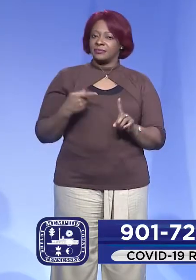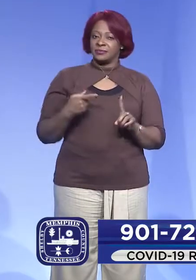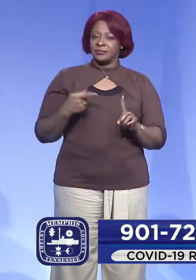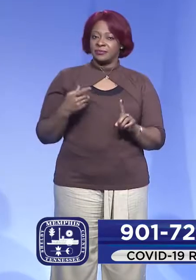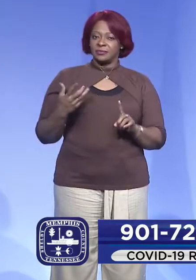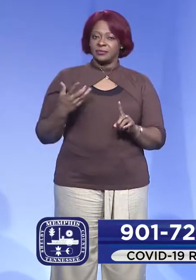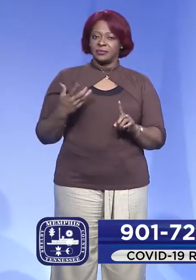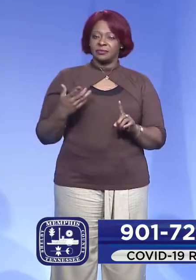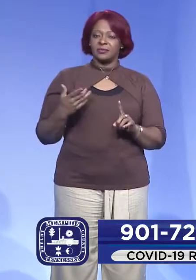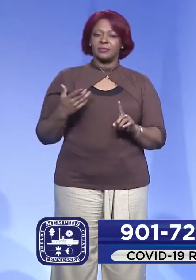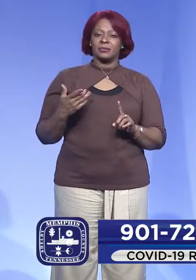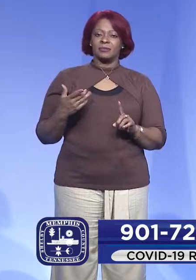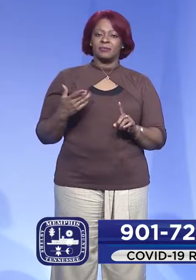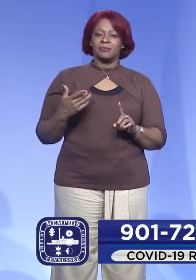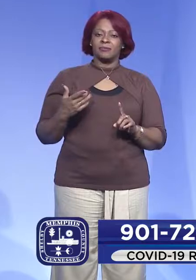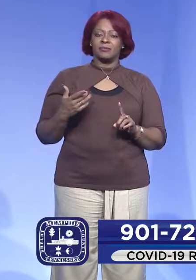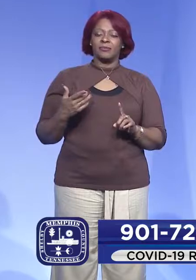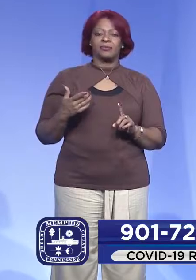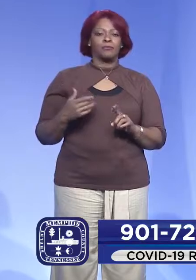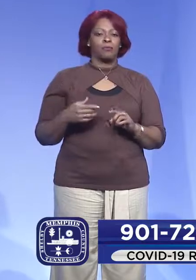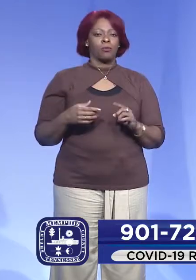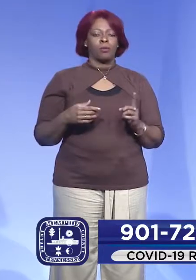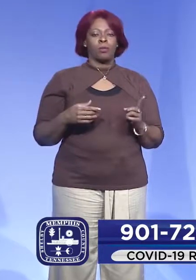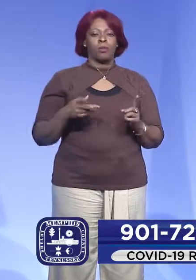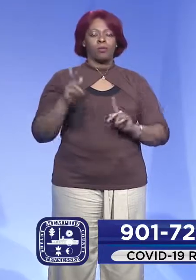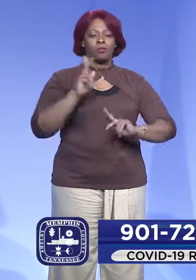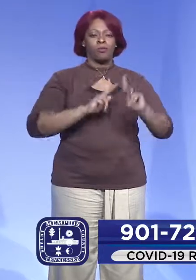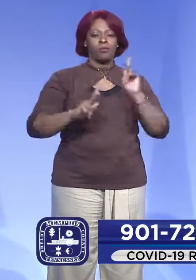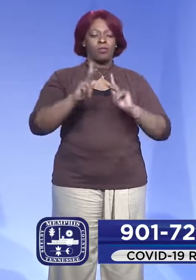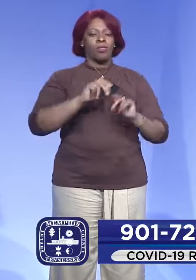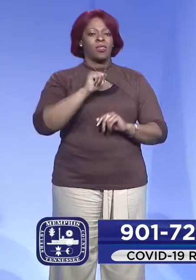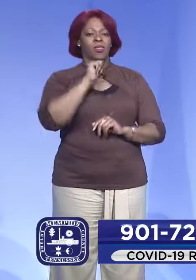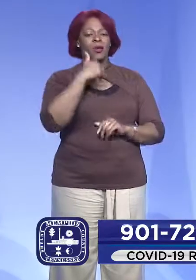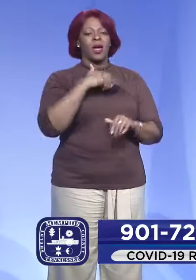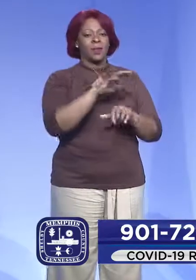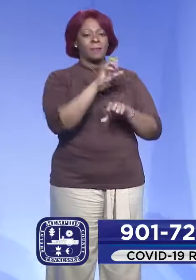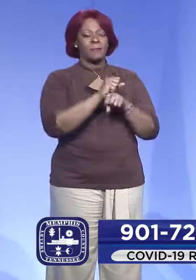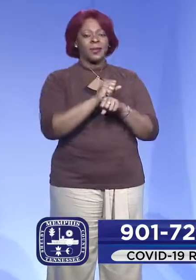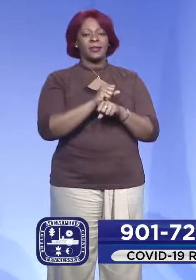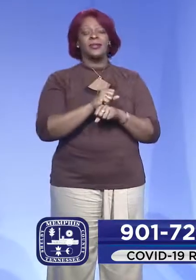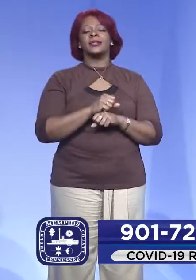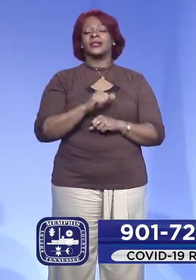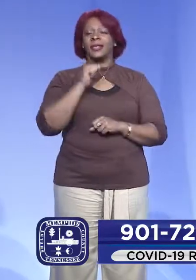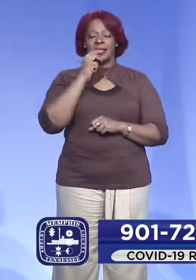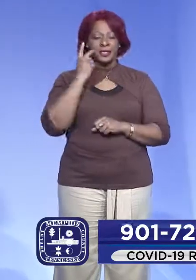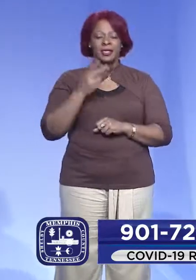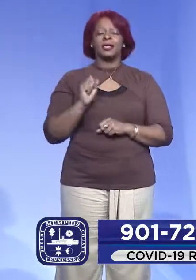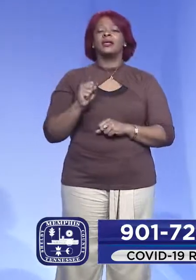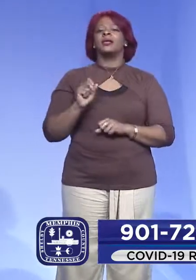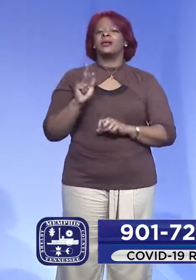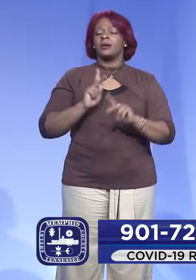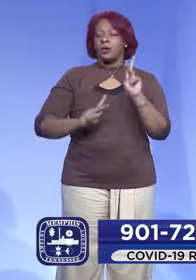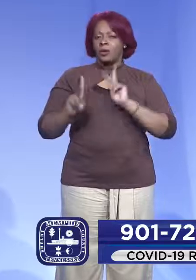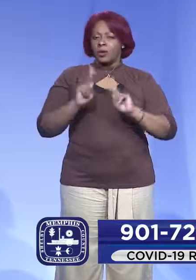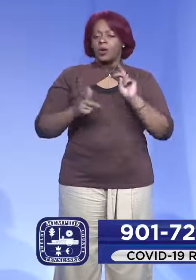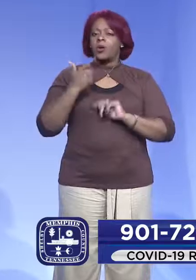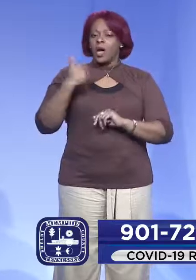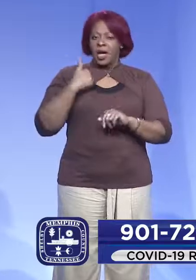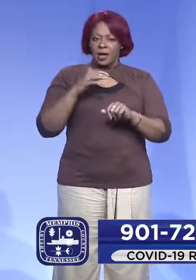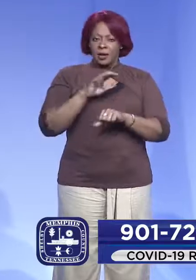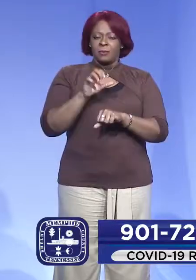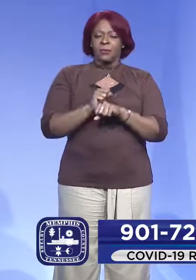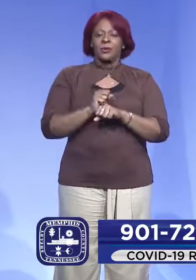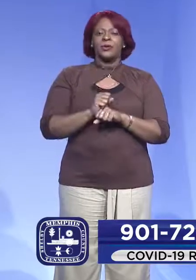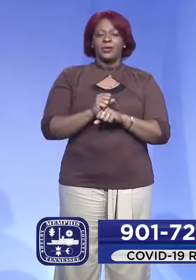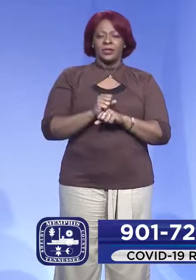let's see, what was it? It was something else. She asked about people who had appointments didn't get seen. Okay. And so the people who had,